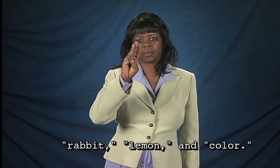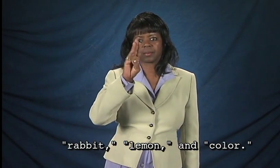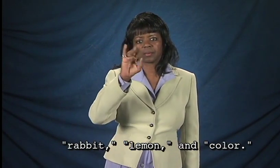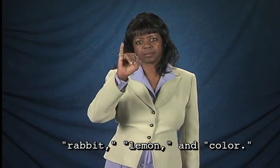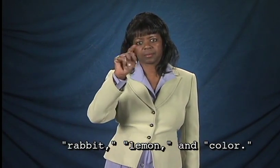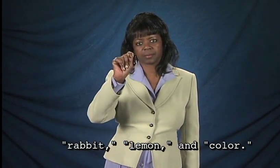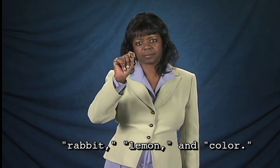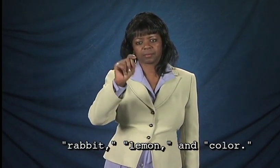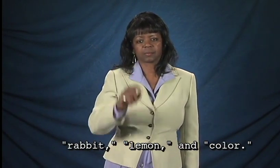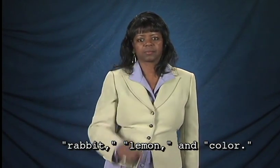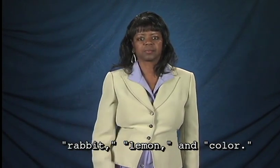rabbit,